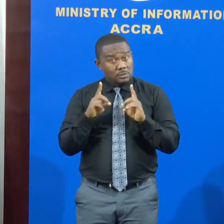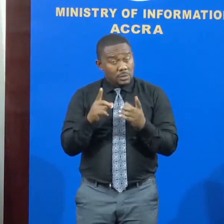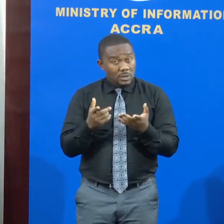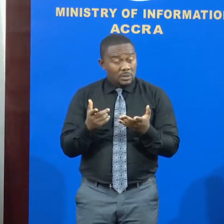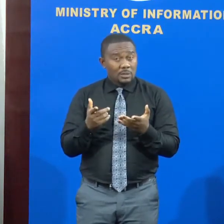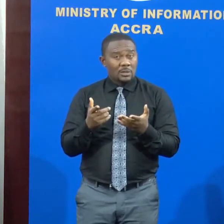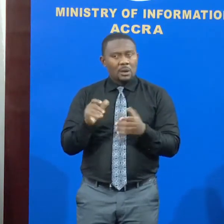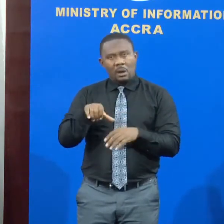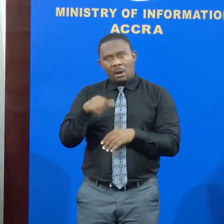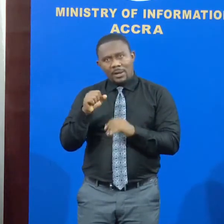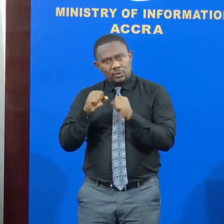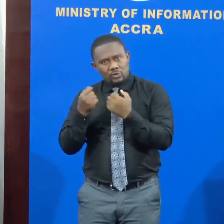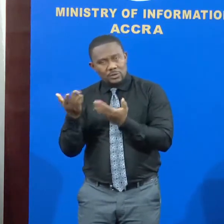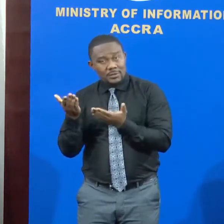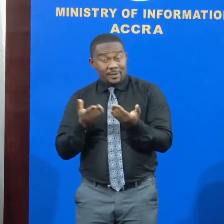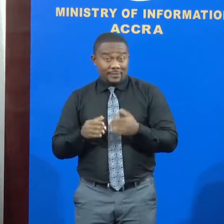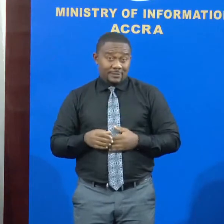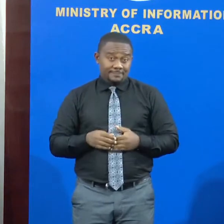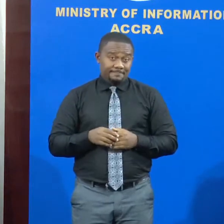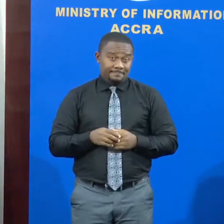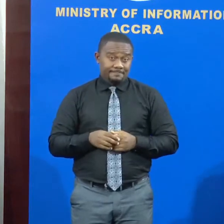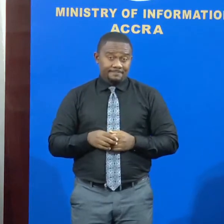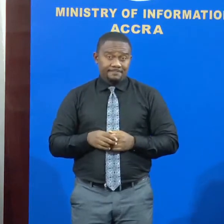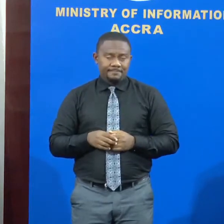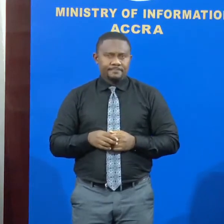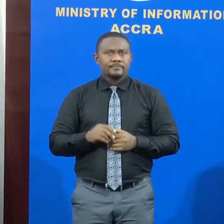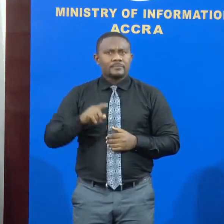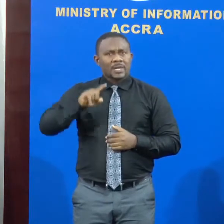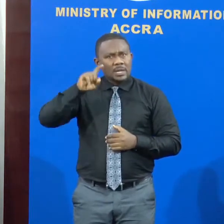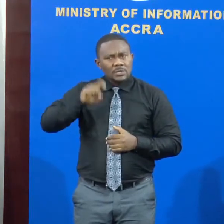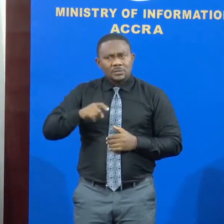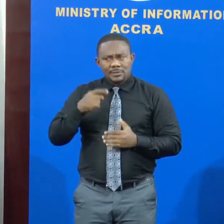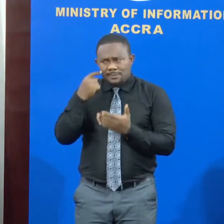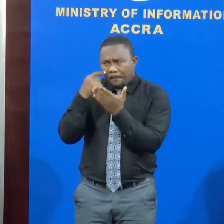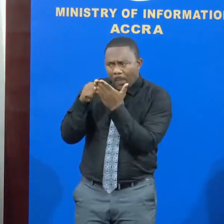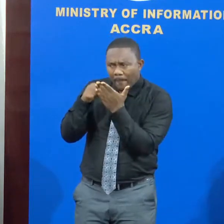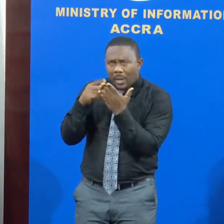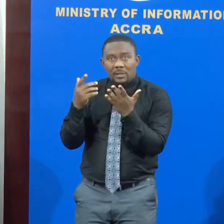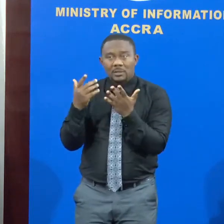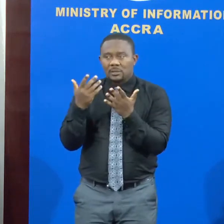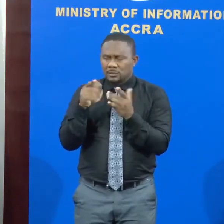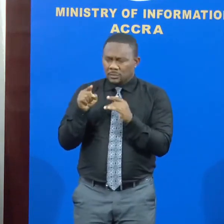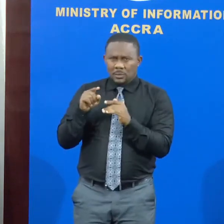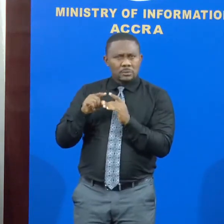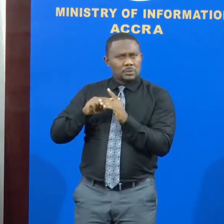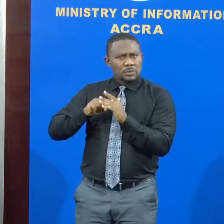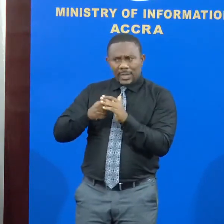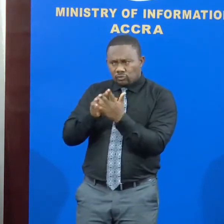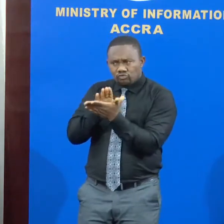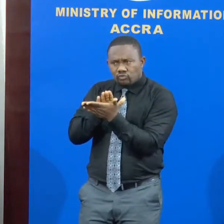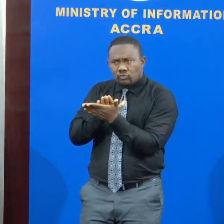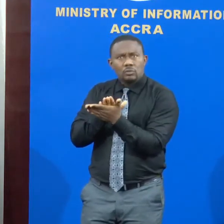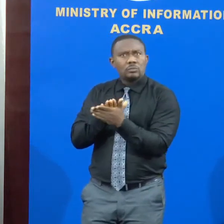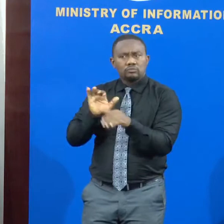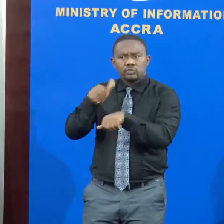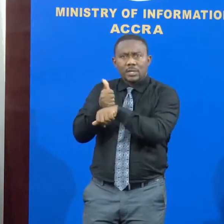social services. We should be able to track and trace a person who starts school